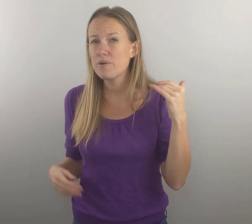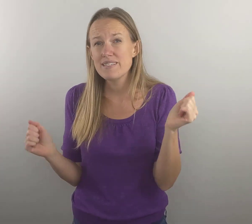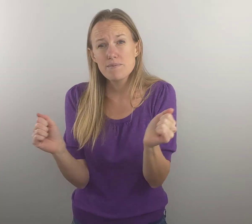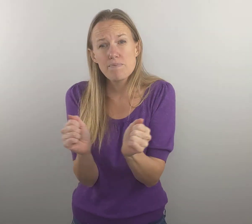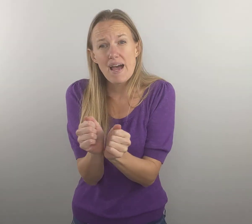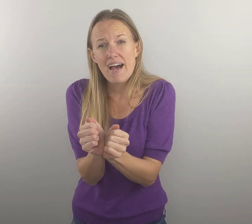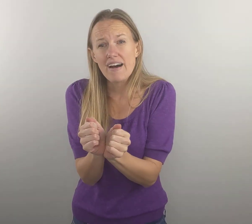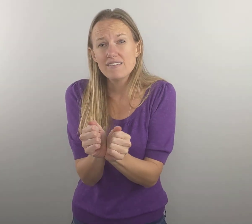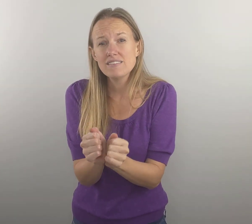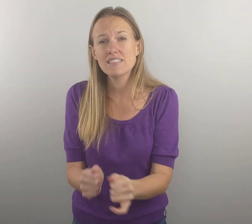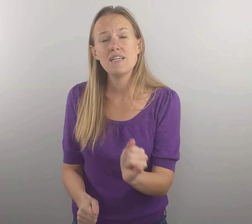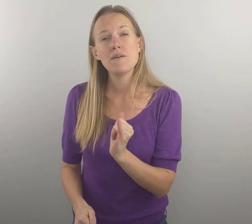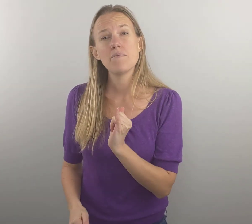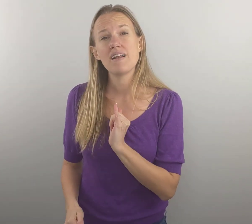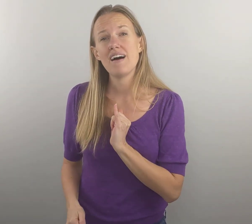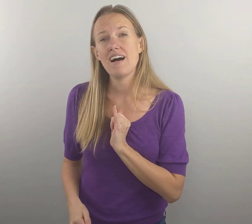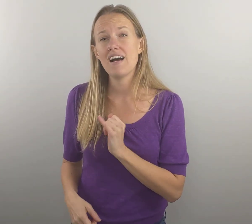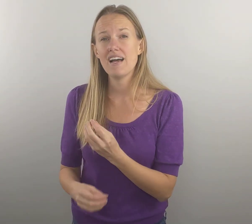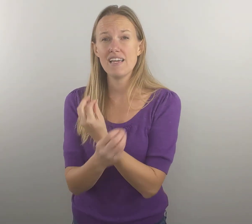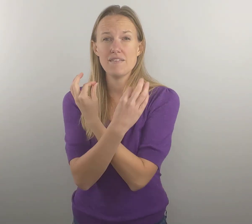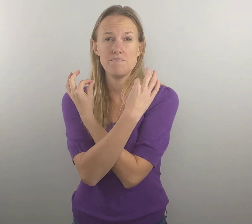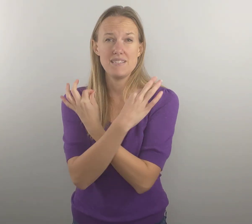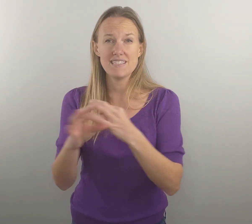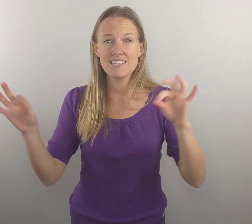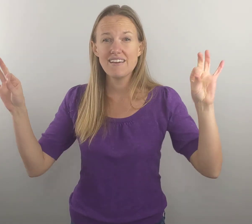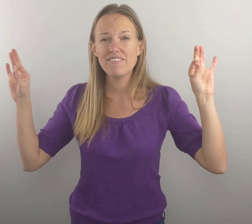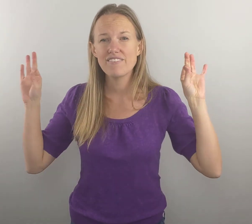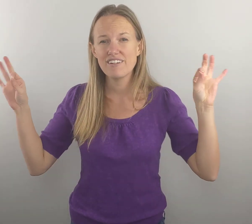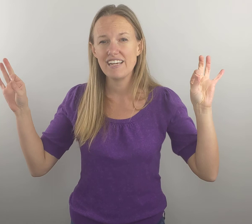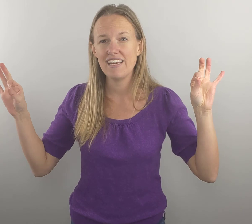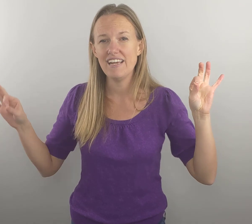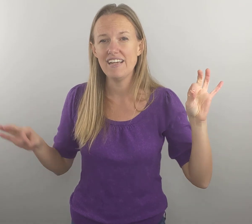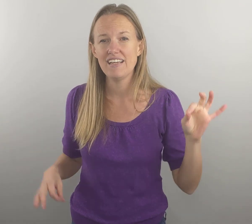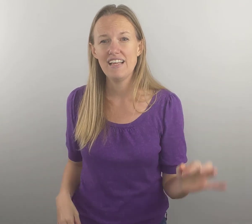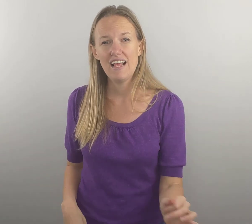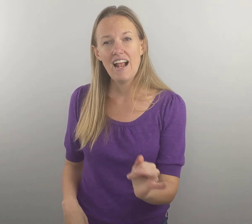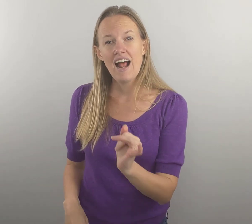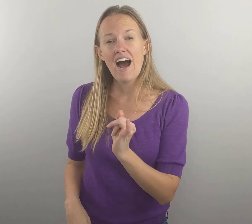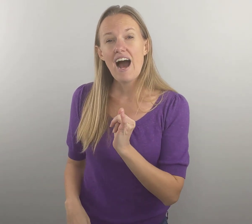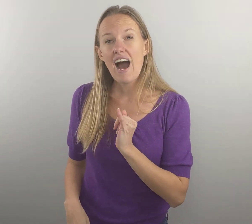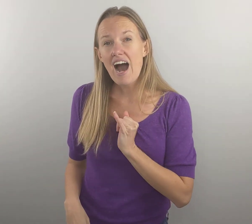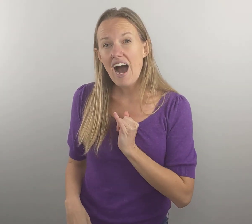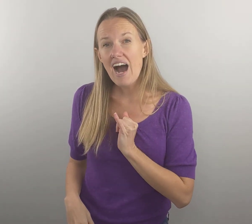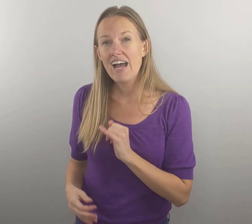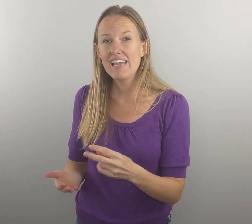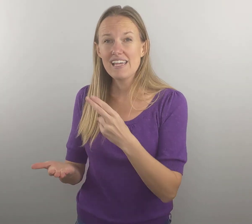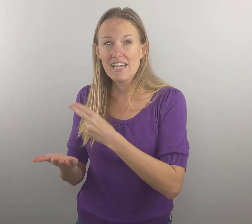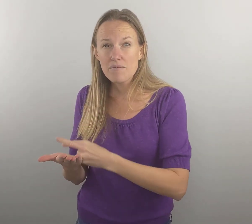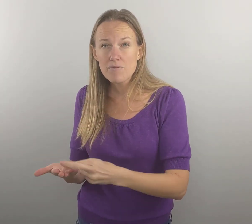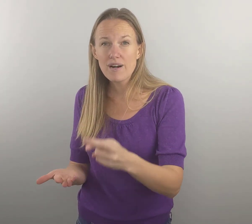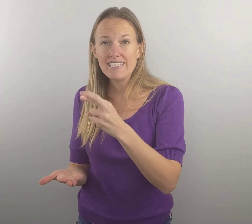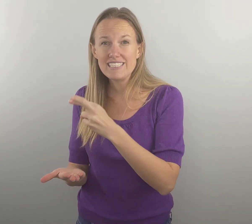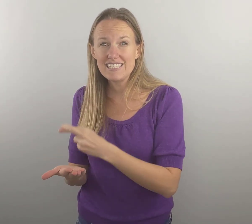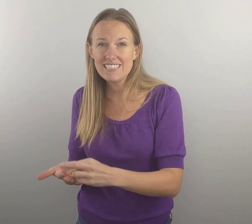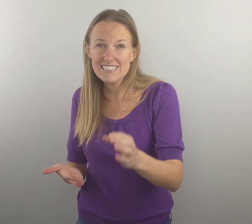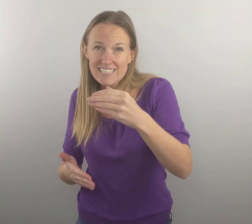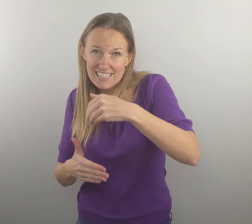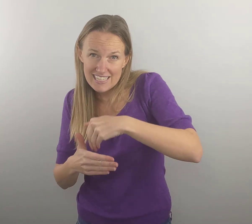was bound, but I have been set free. I am righteous